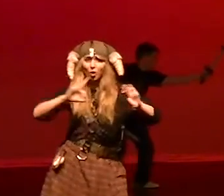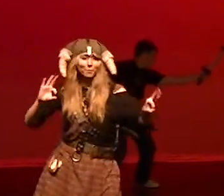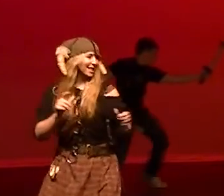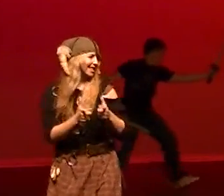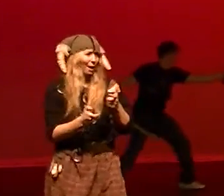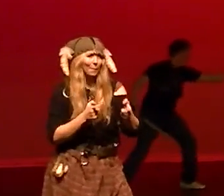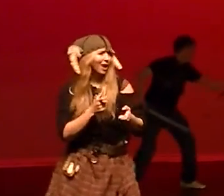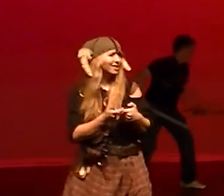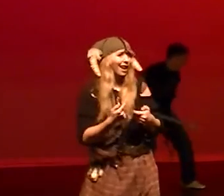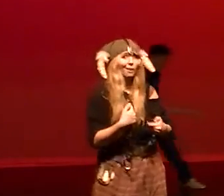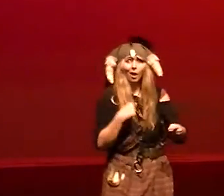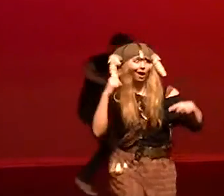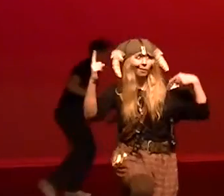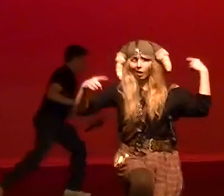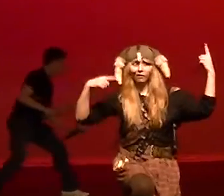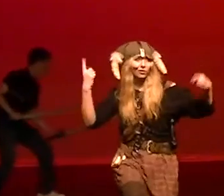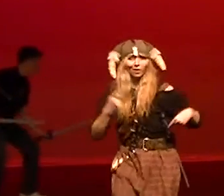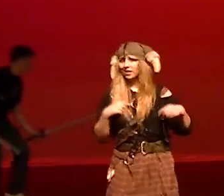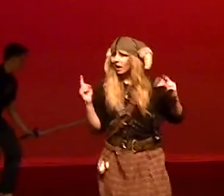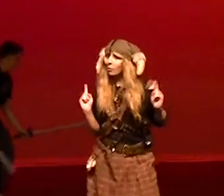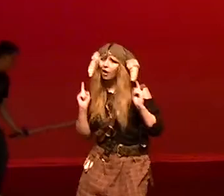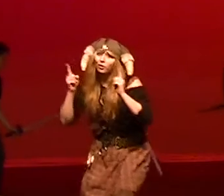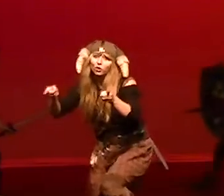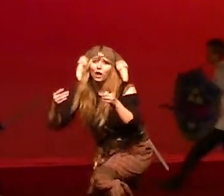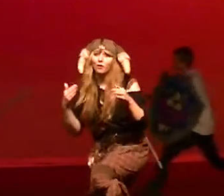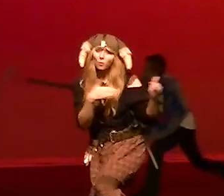roaming sandbox game. I'm off the rails. I walk the trail through all.